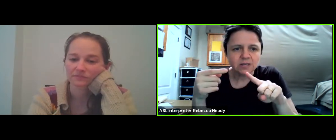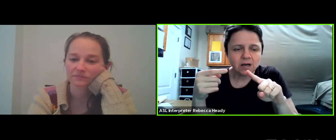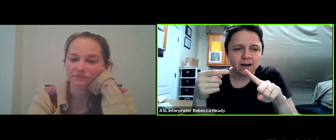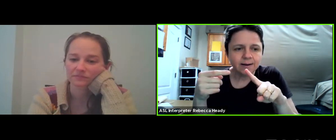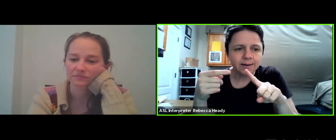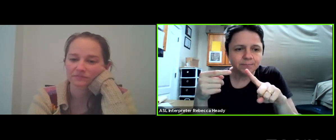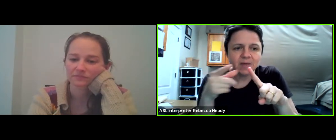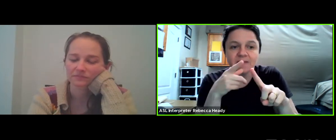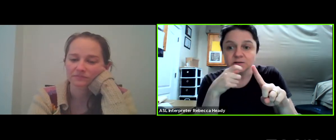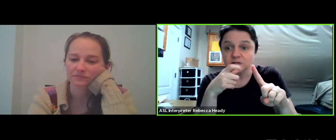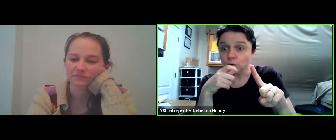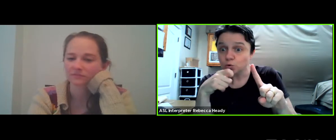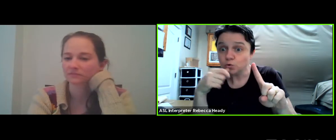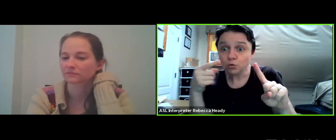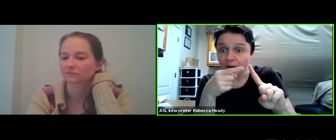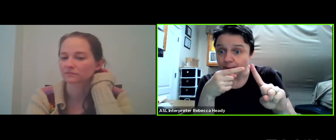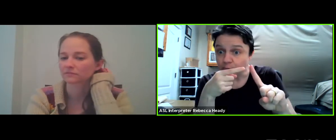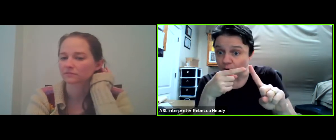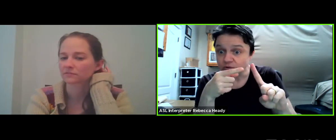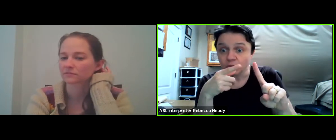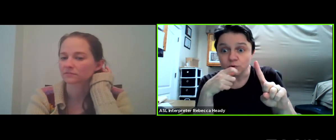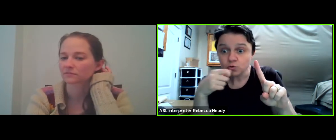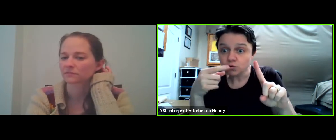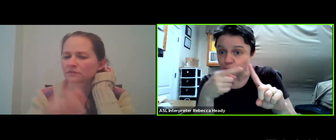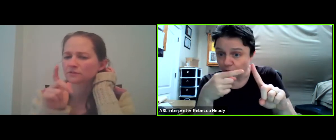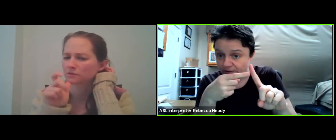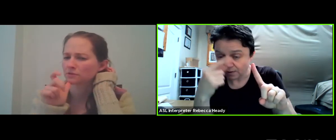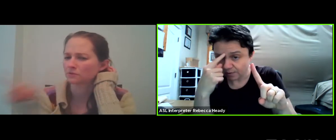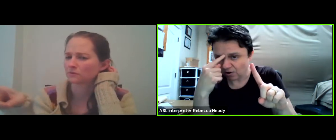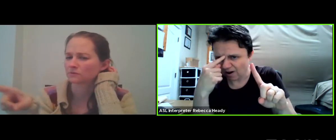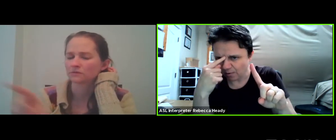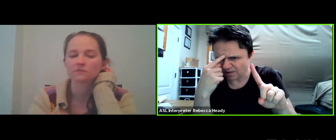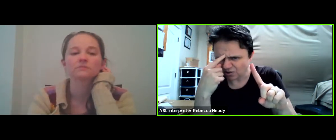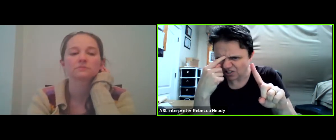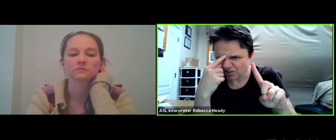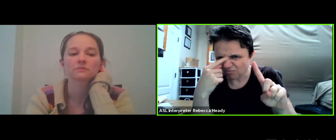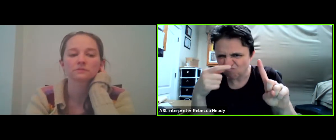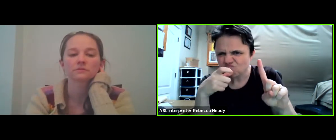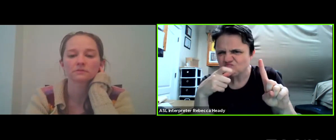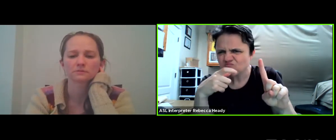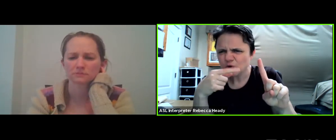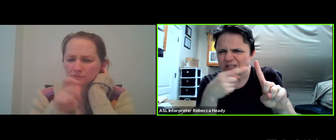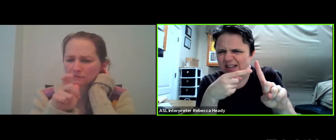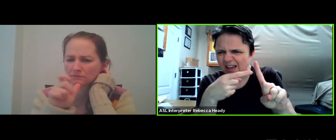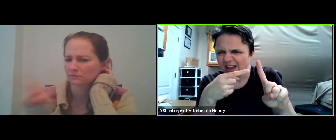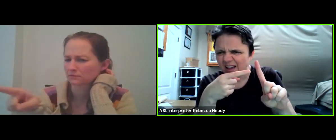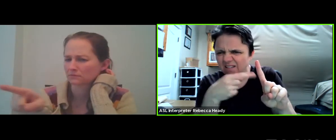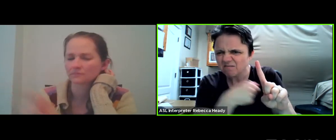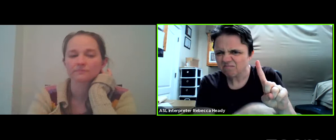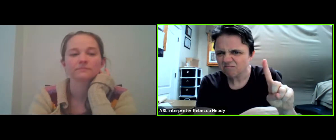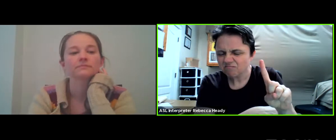Who? And then so who, and then point to him, who, point to it. Your eyebrows are still,